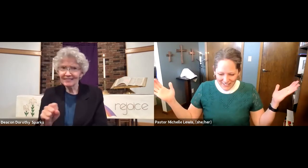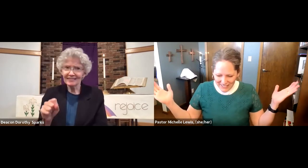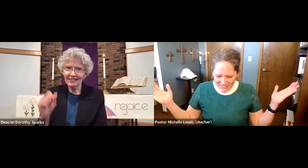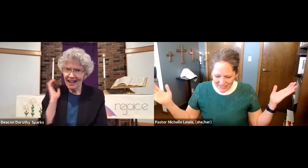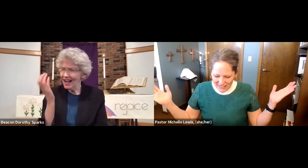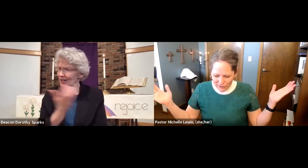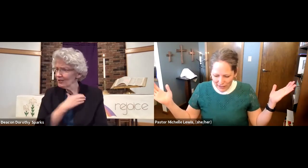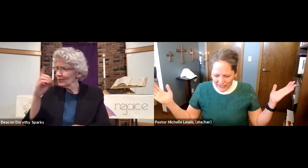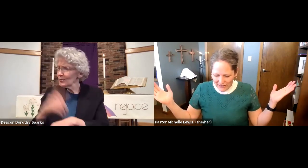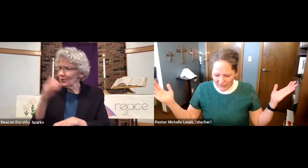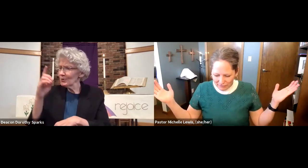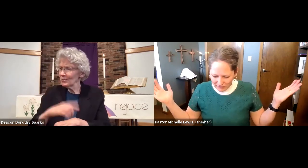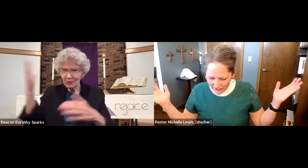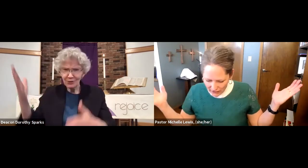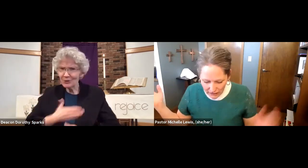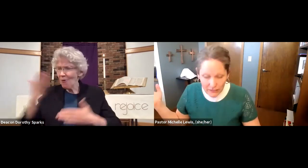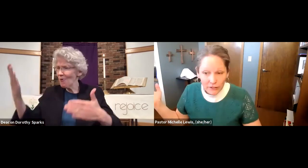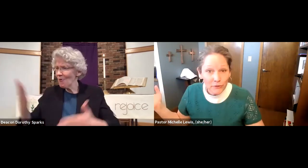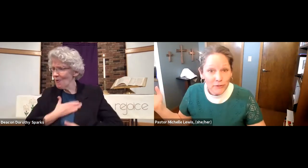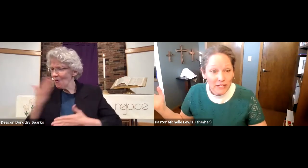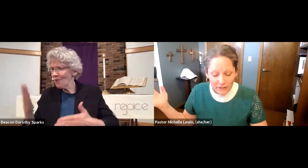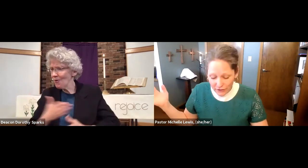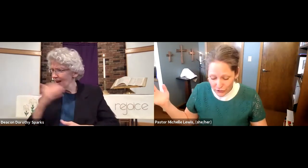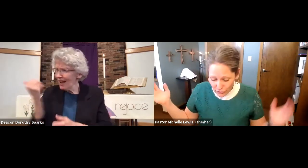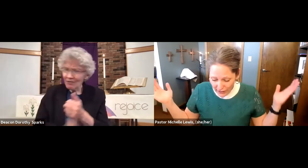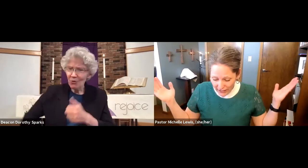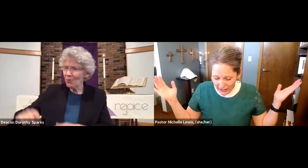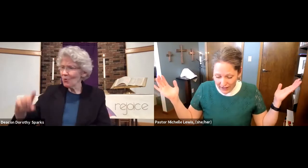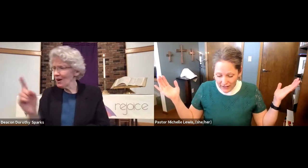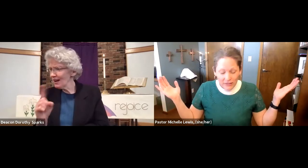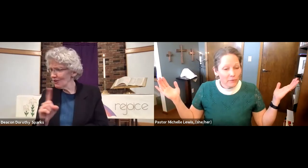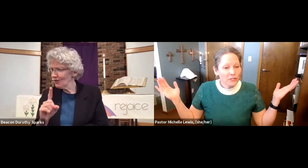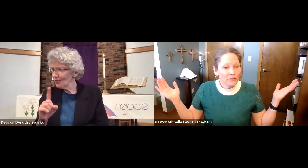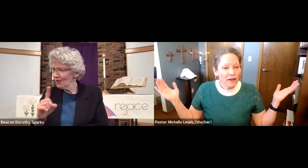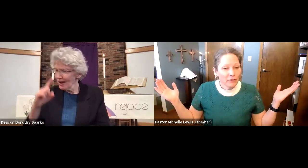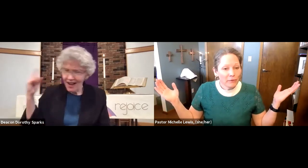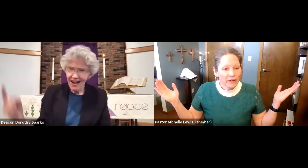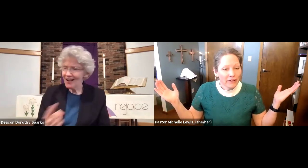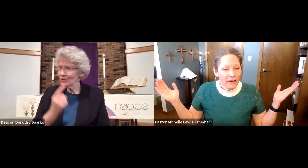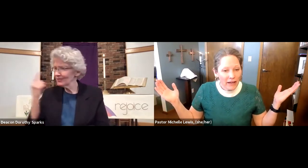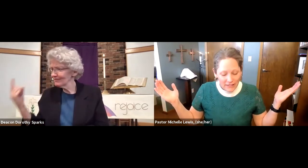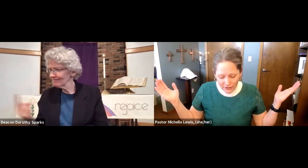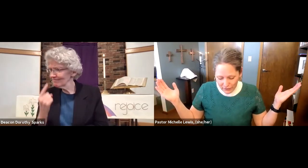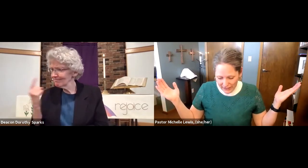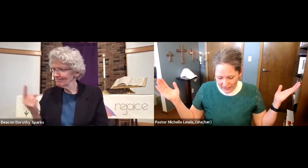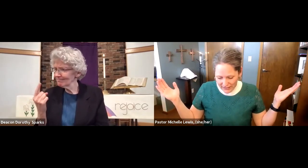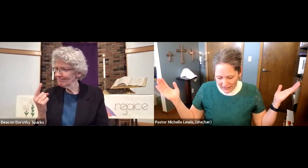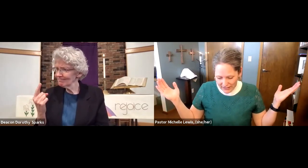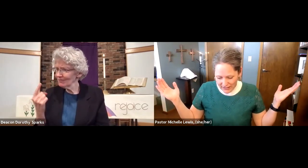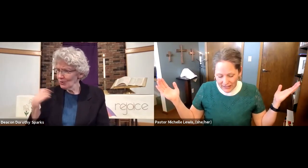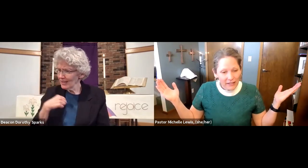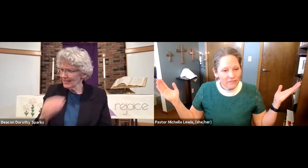It is indeed right. It is our duty and our joy that we should everywhere and